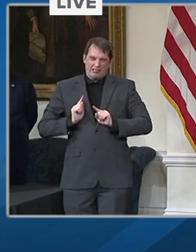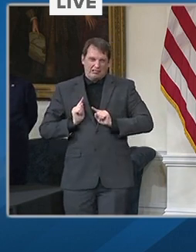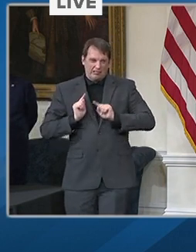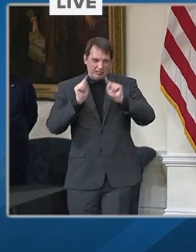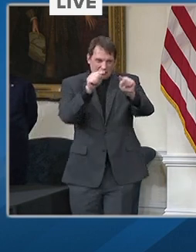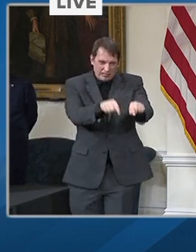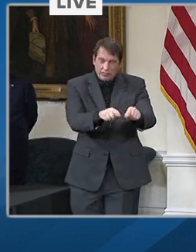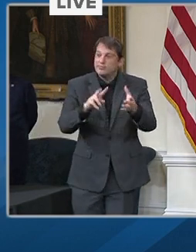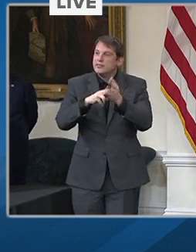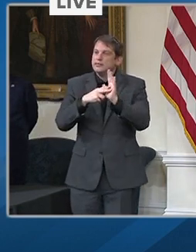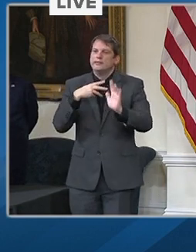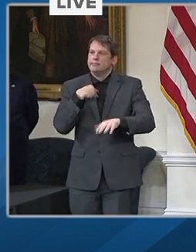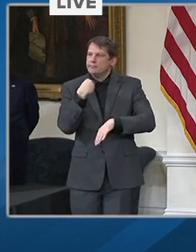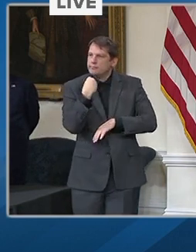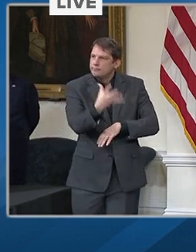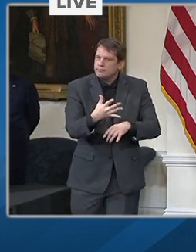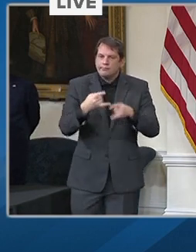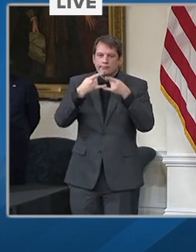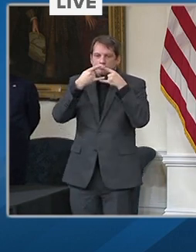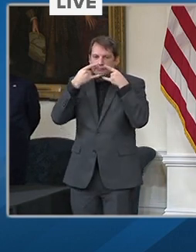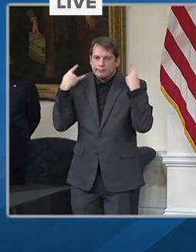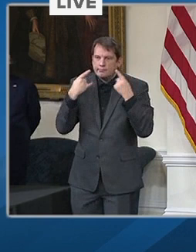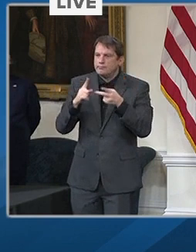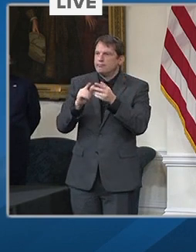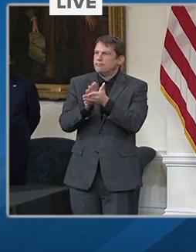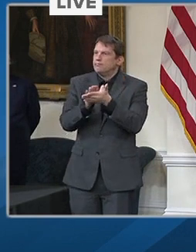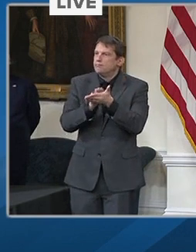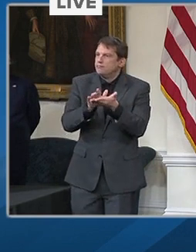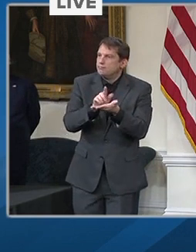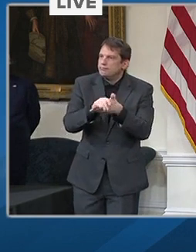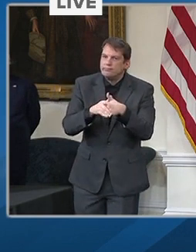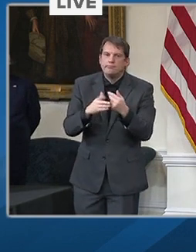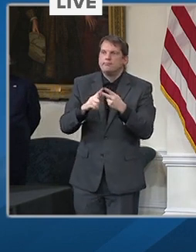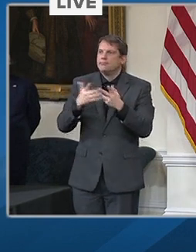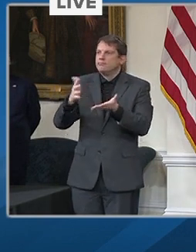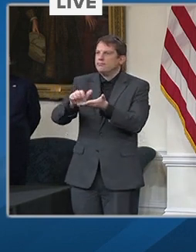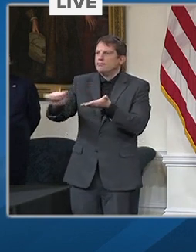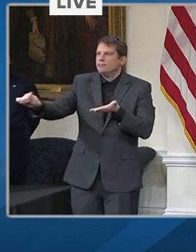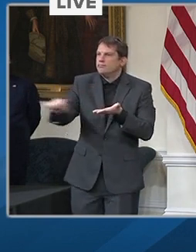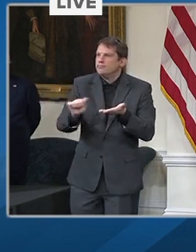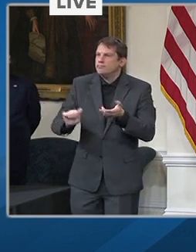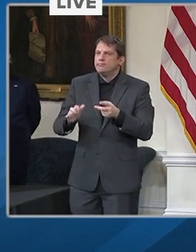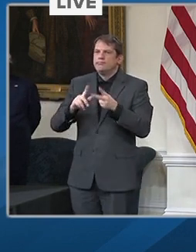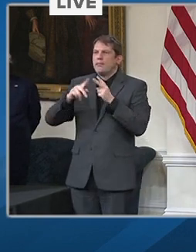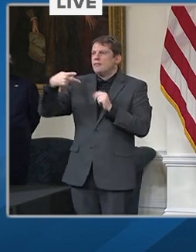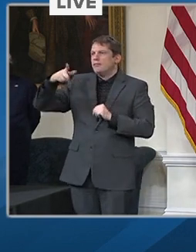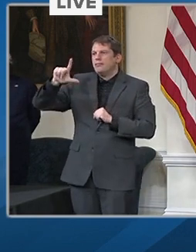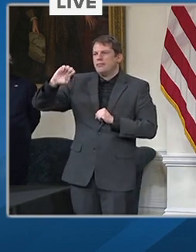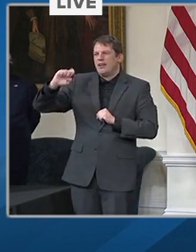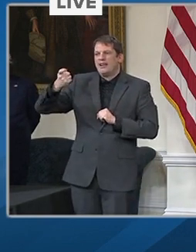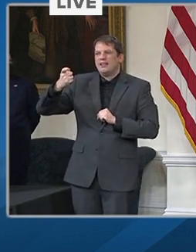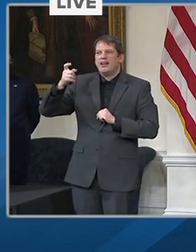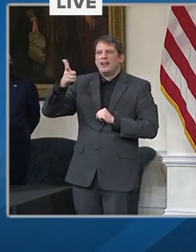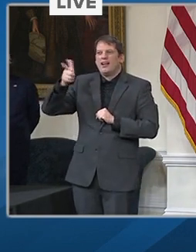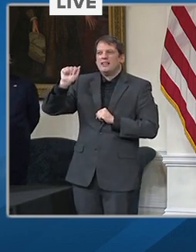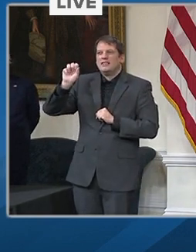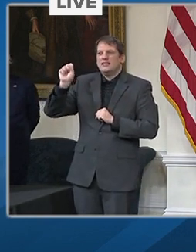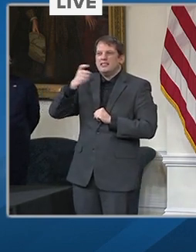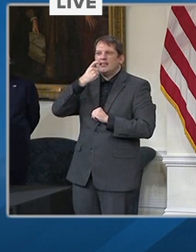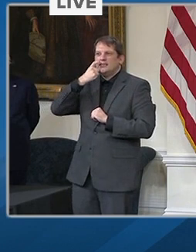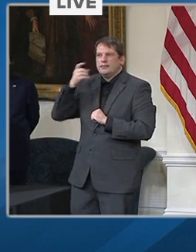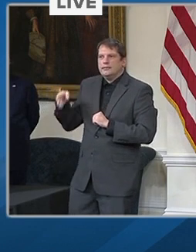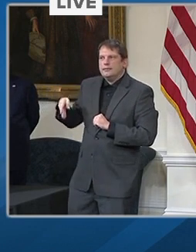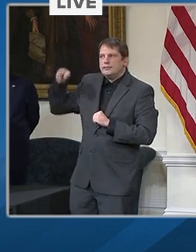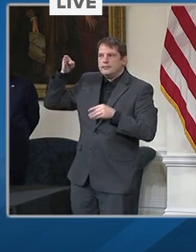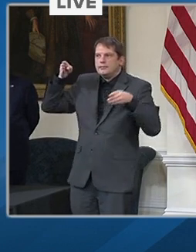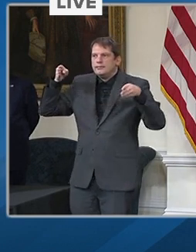gloves while building plexiglass screens and barriers in place where our employees are in contact with the public or